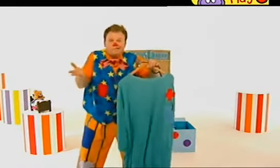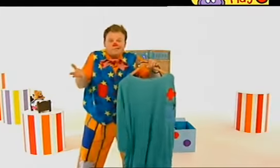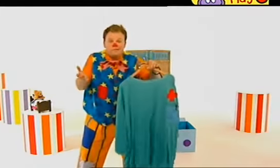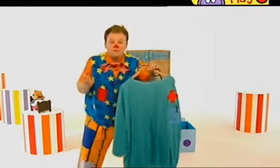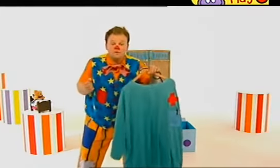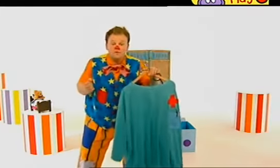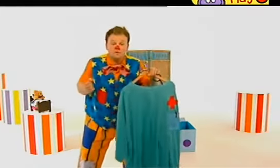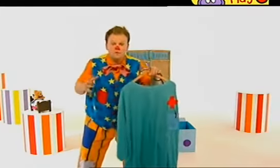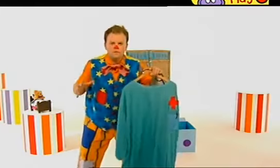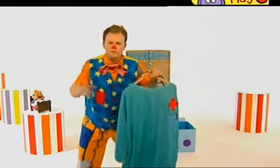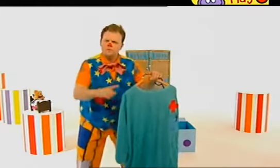Get changed behind you.